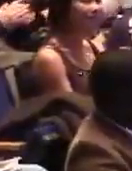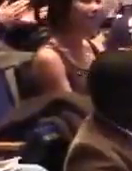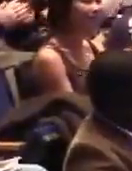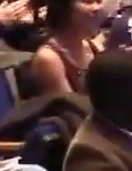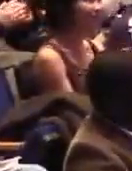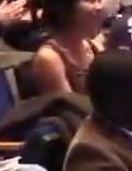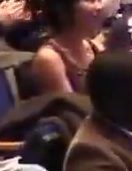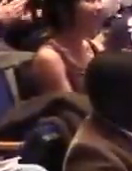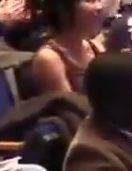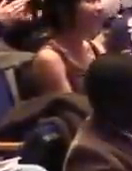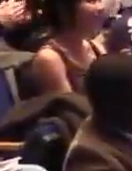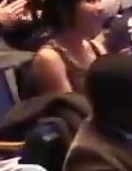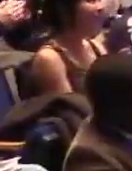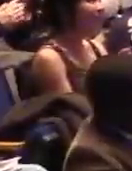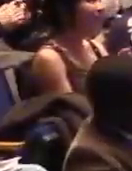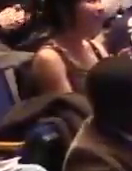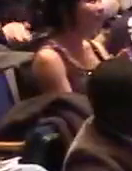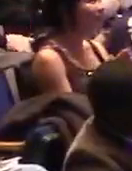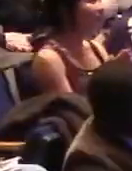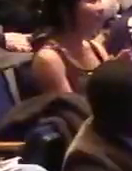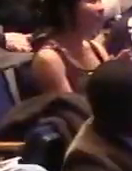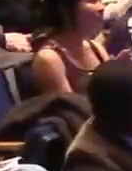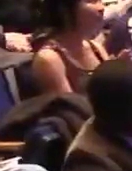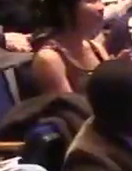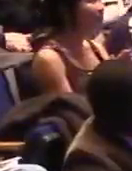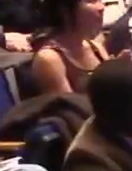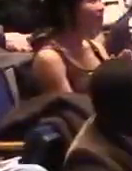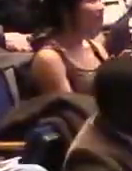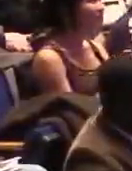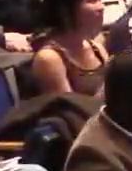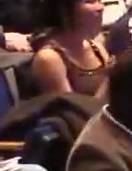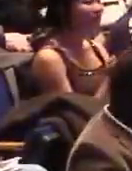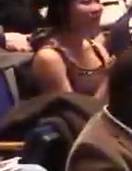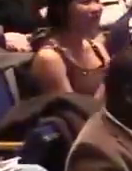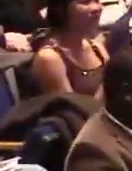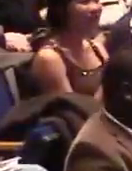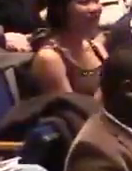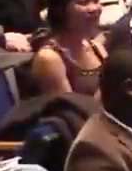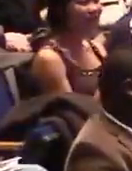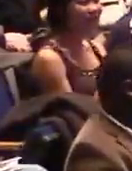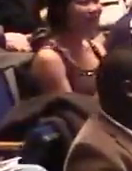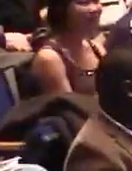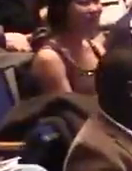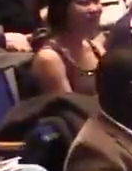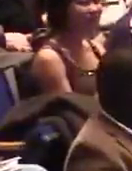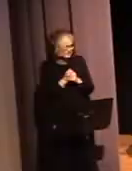My goodness, we did that before. Tiffany Scott, my apologies. Sorry.